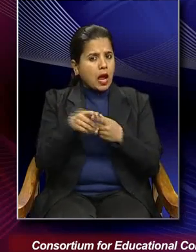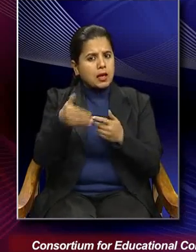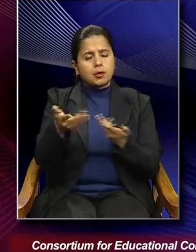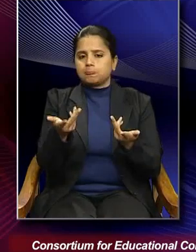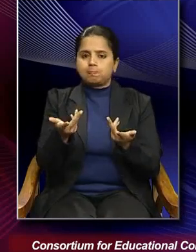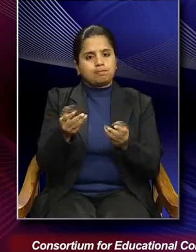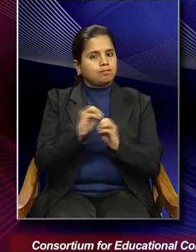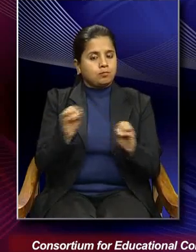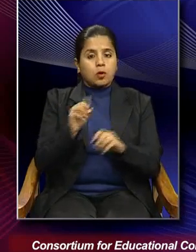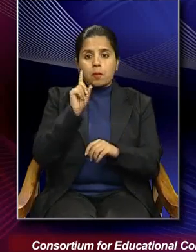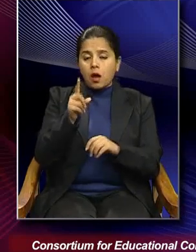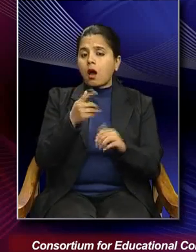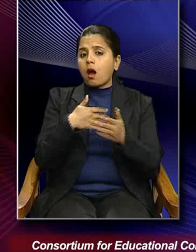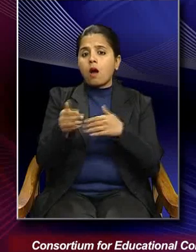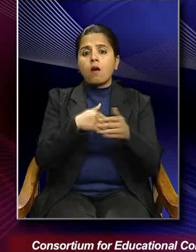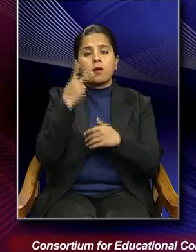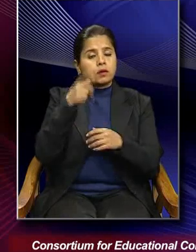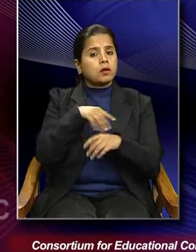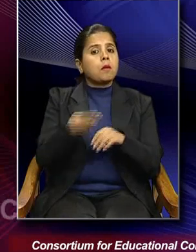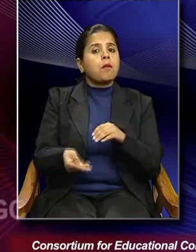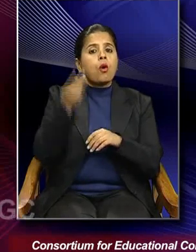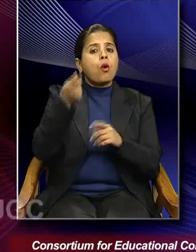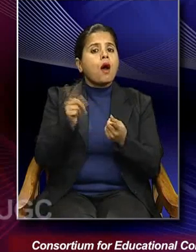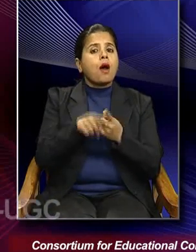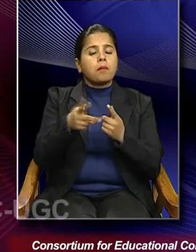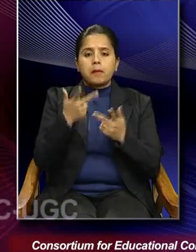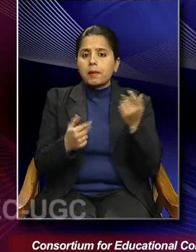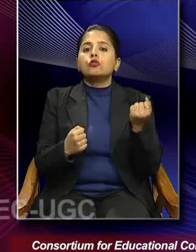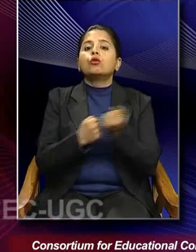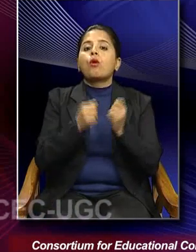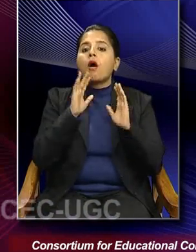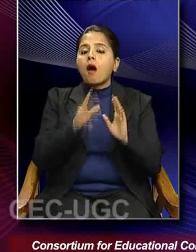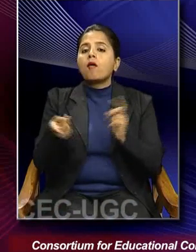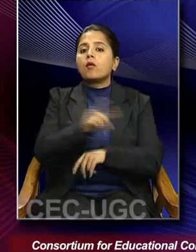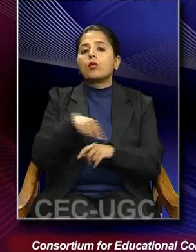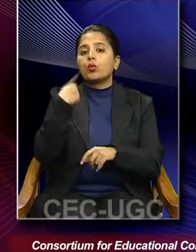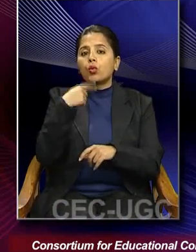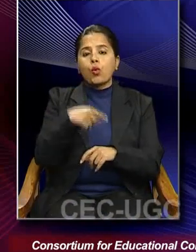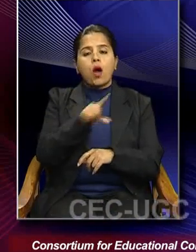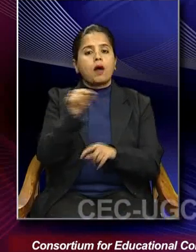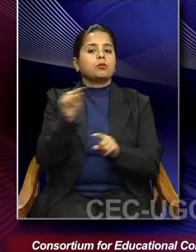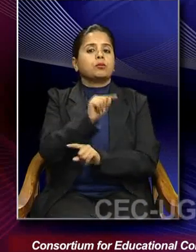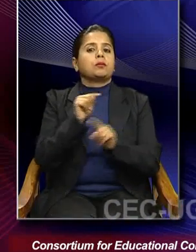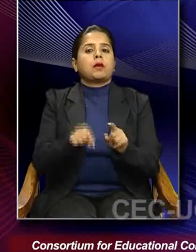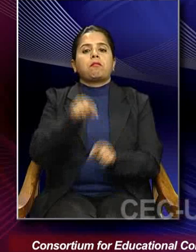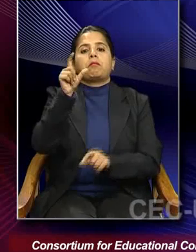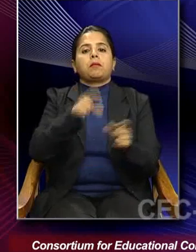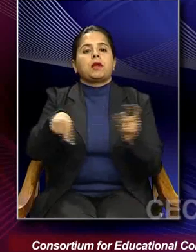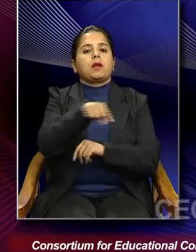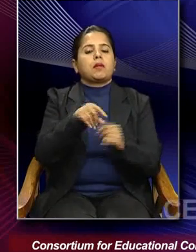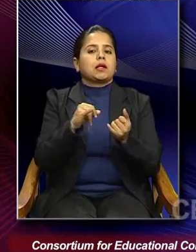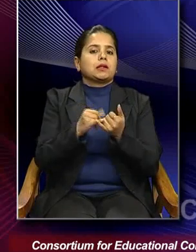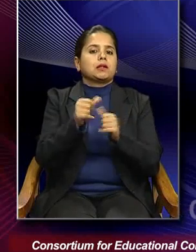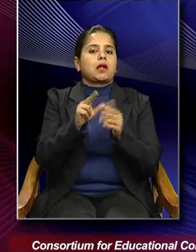However, it will be supported by 100% of population of